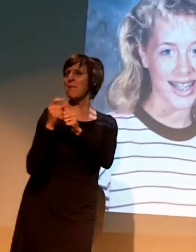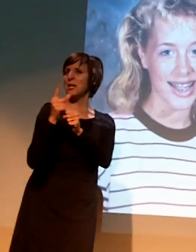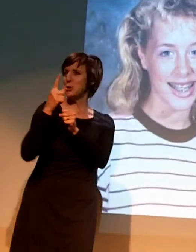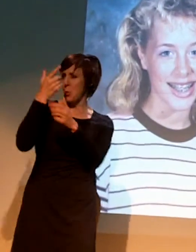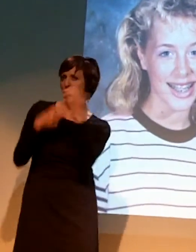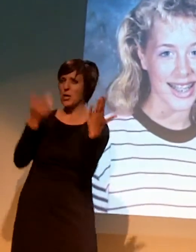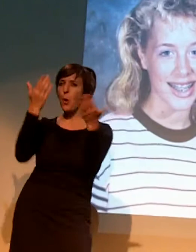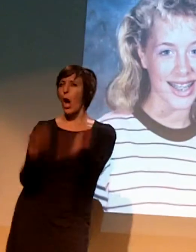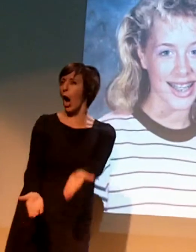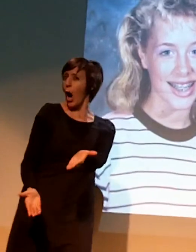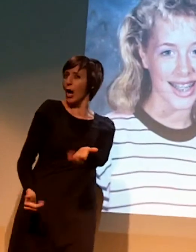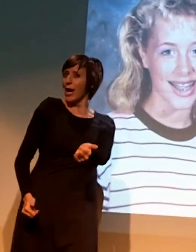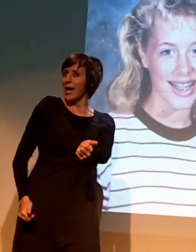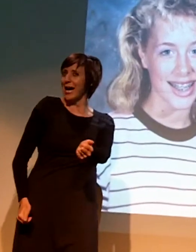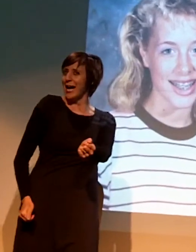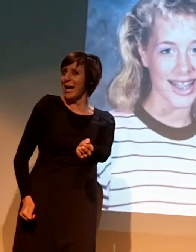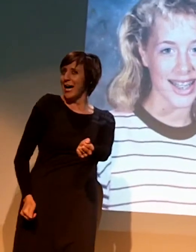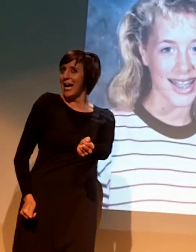you are.